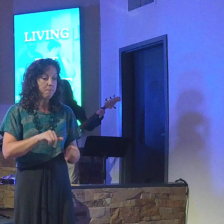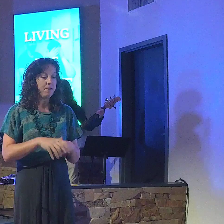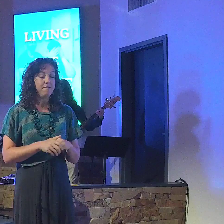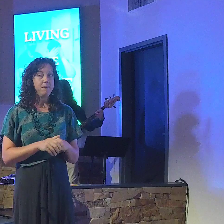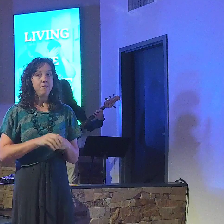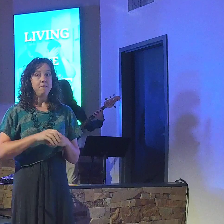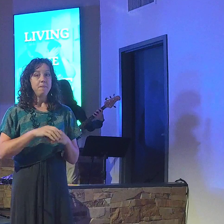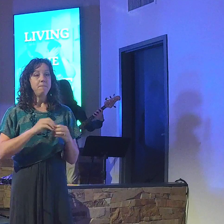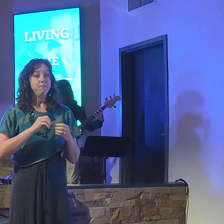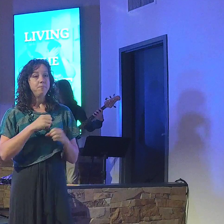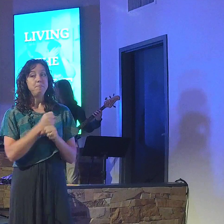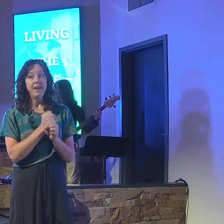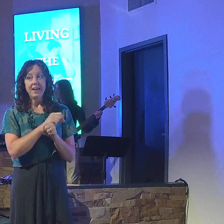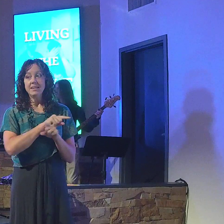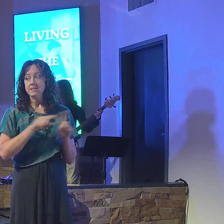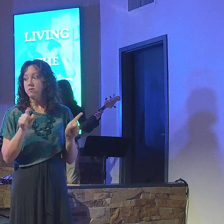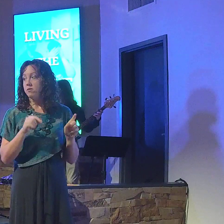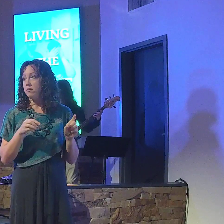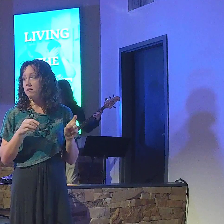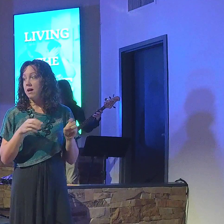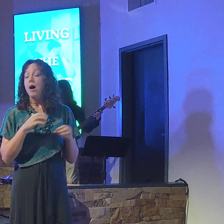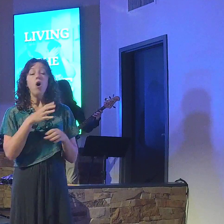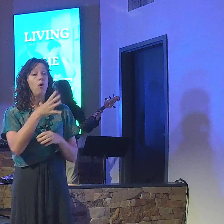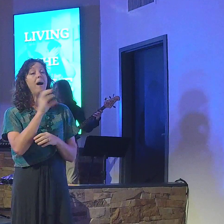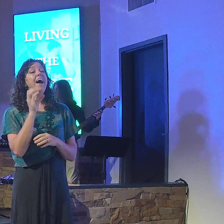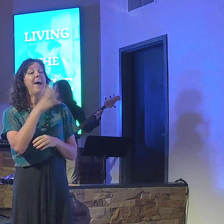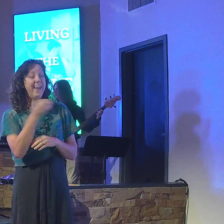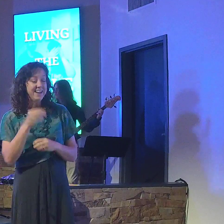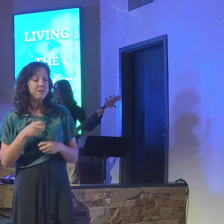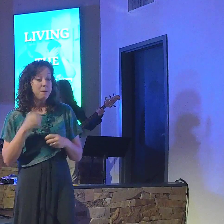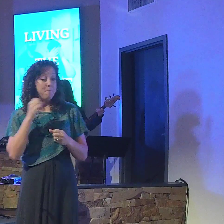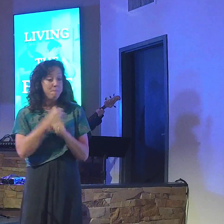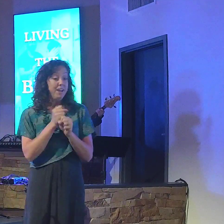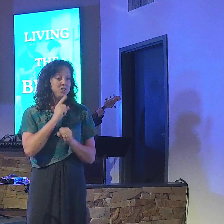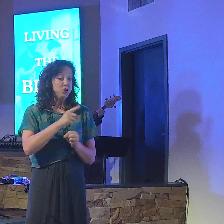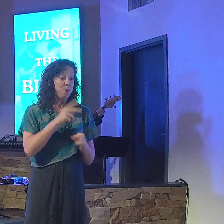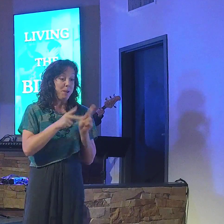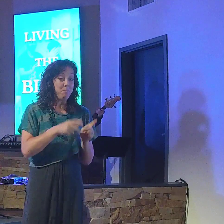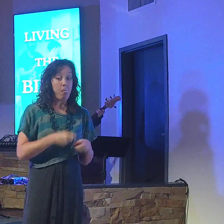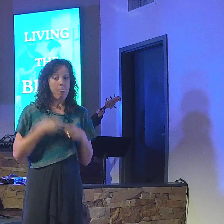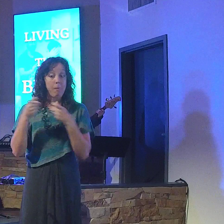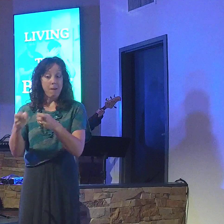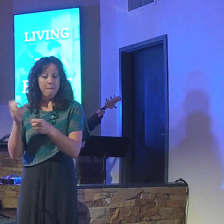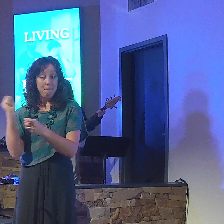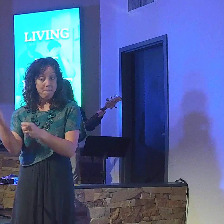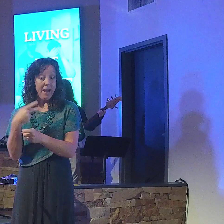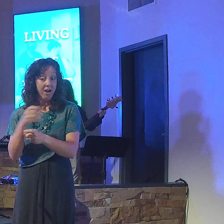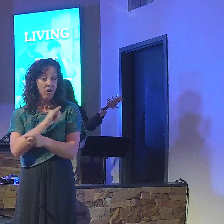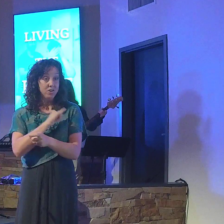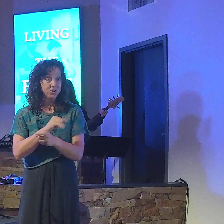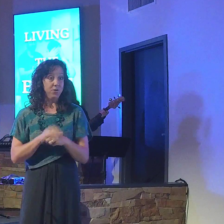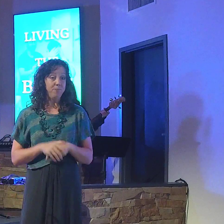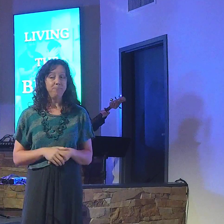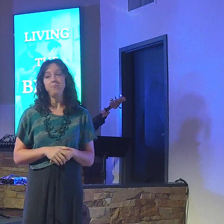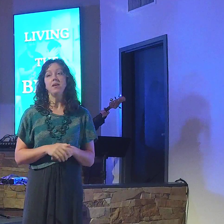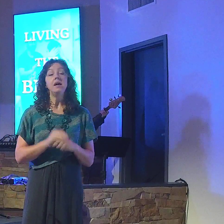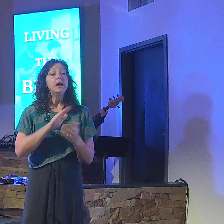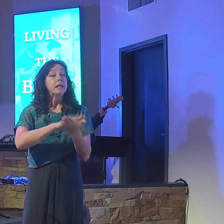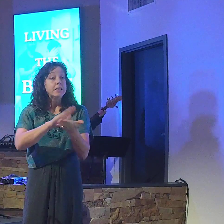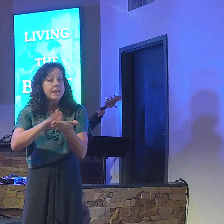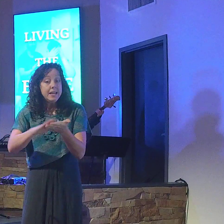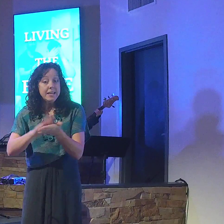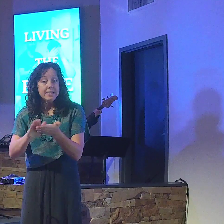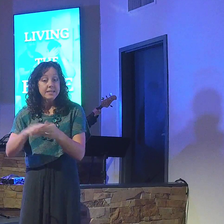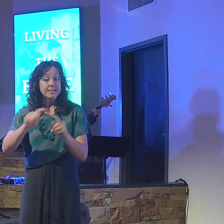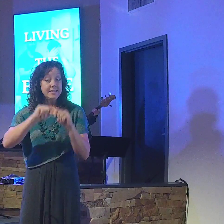and making sure that people give our costumes back. So that's all part of that. We need a cleaning team. People come in here and make